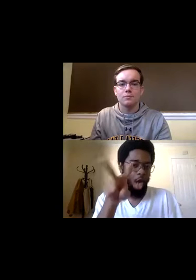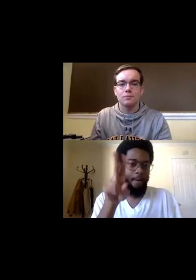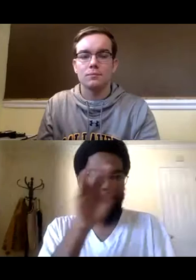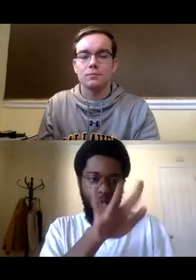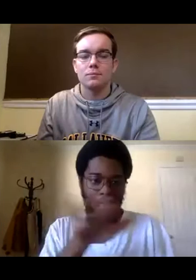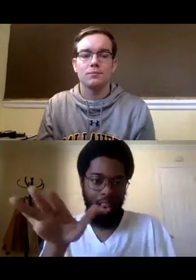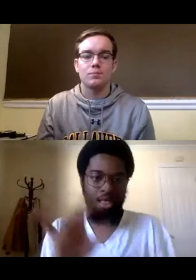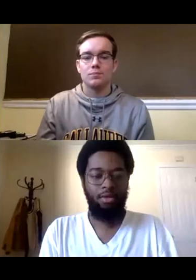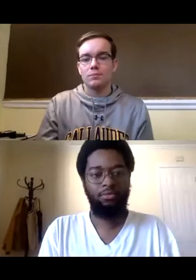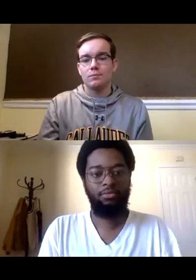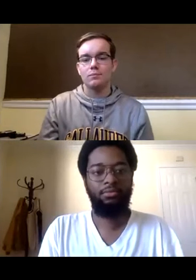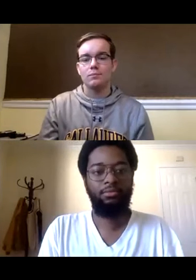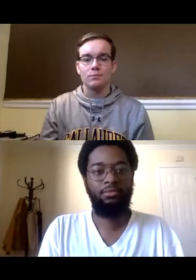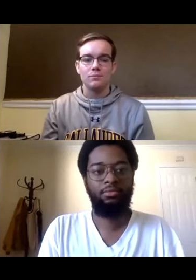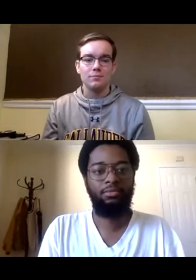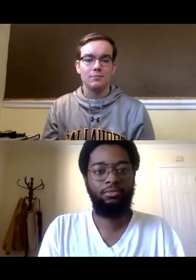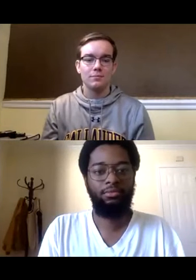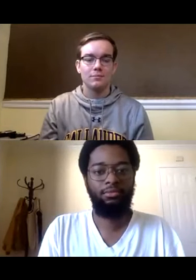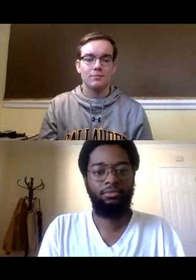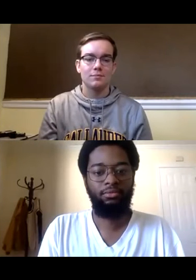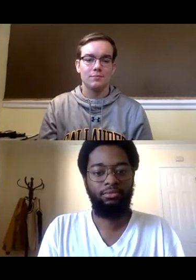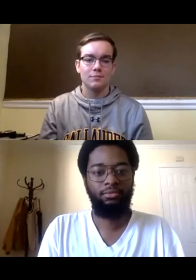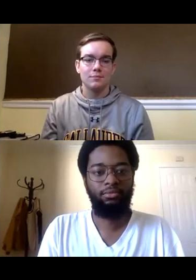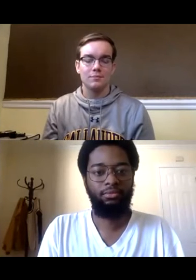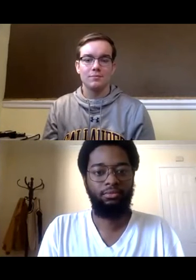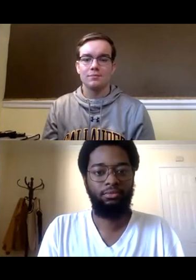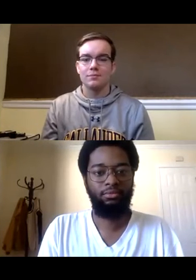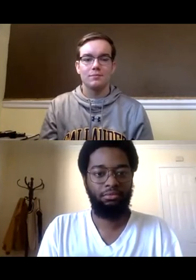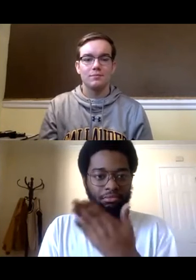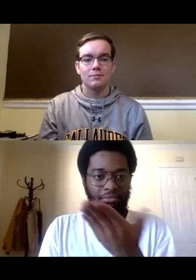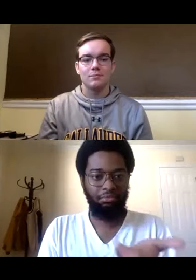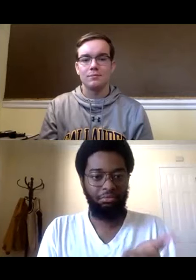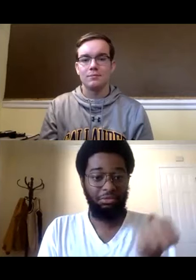Here's a manual alphabet if you want to look at that and figure out how to spell your name.